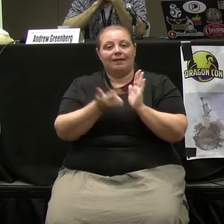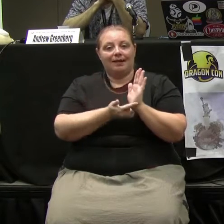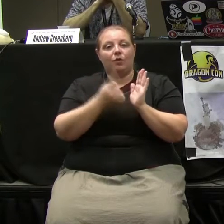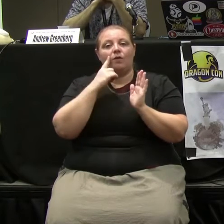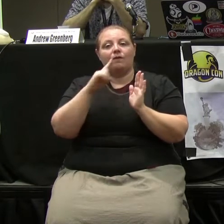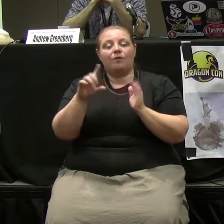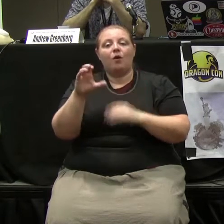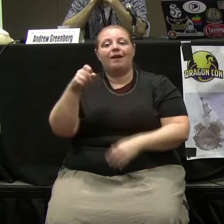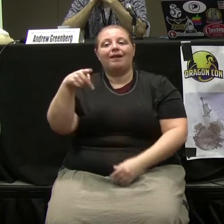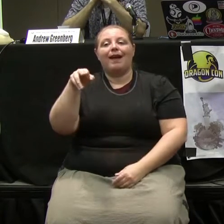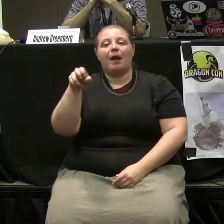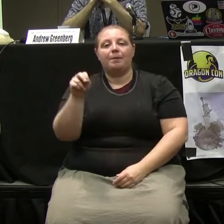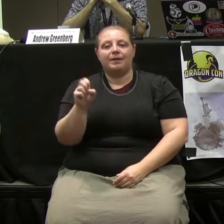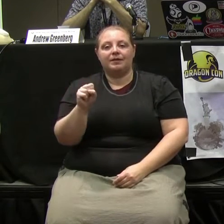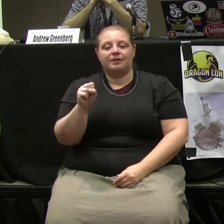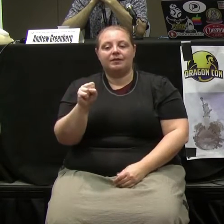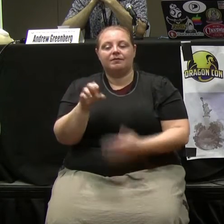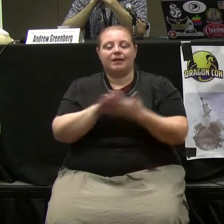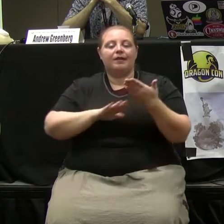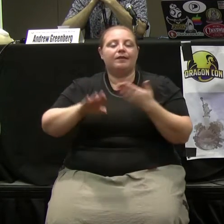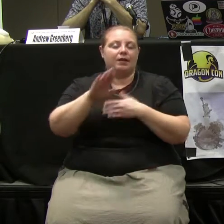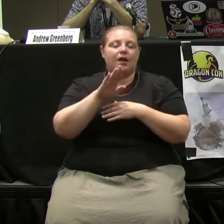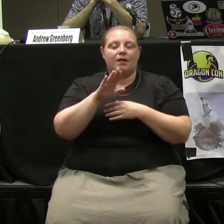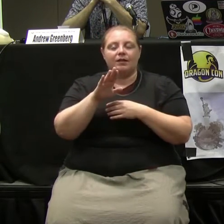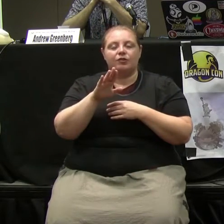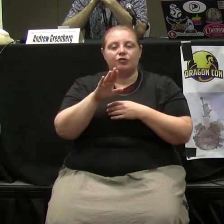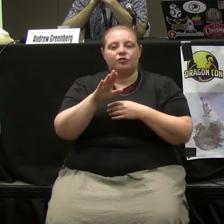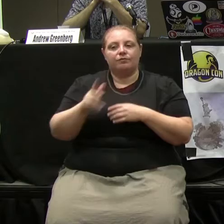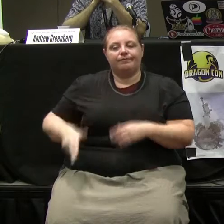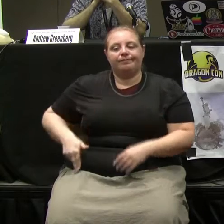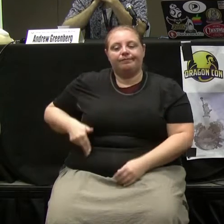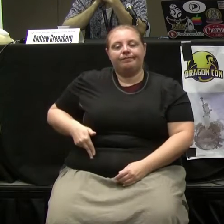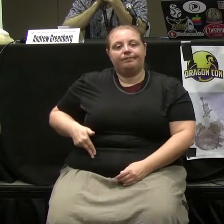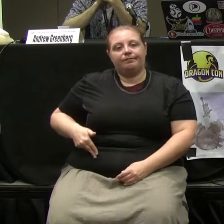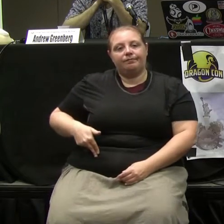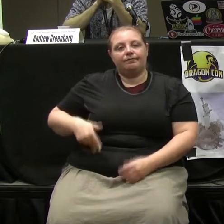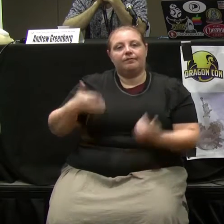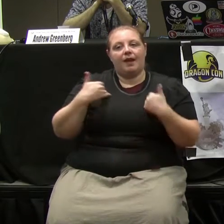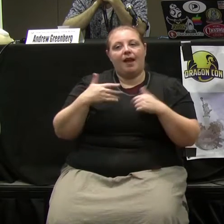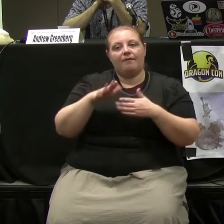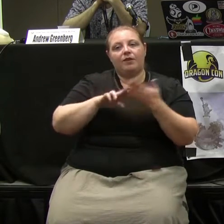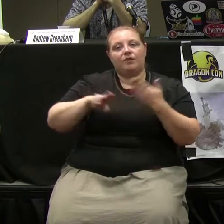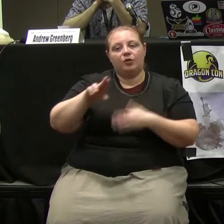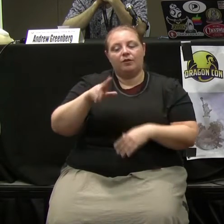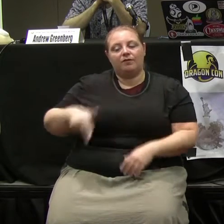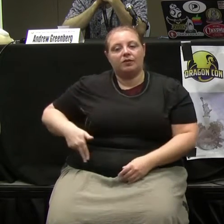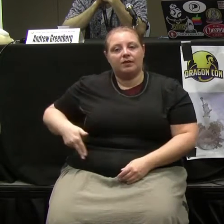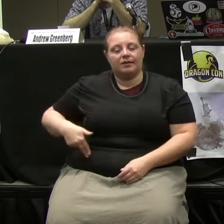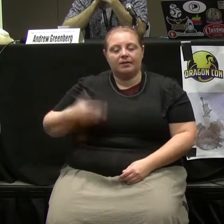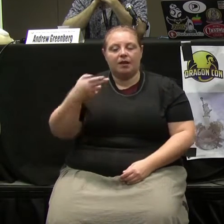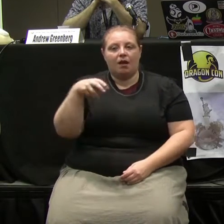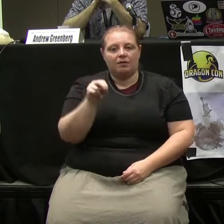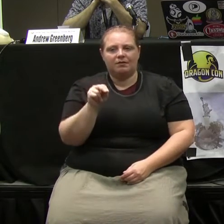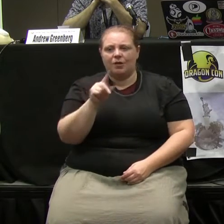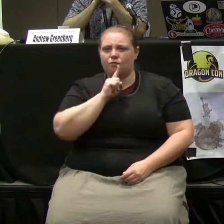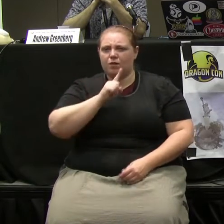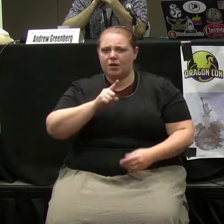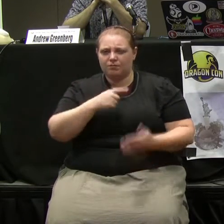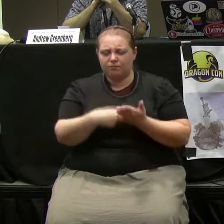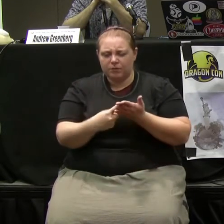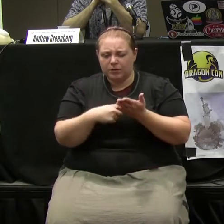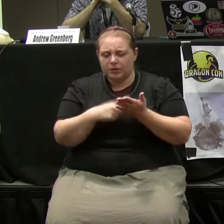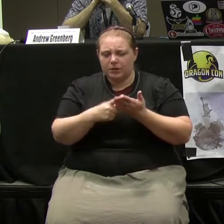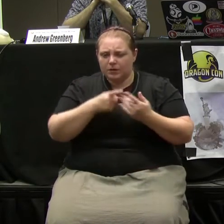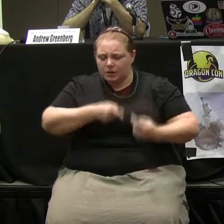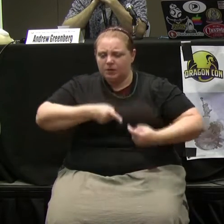the right to conceal weapons on college campuses. It was a very heated debate. It came